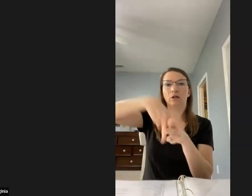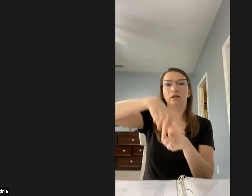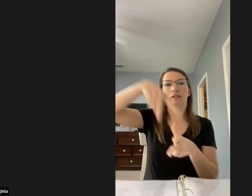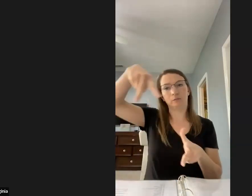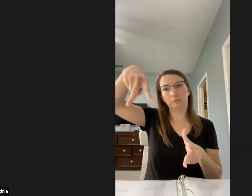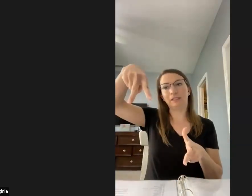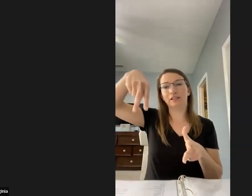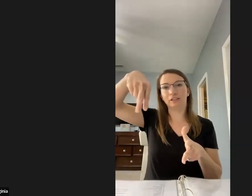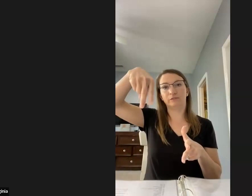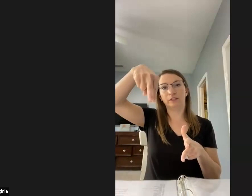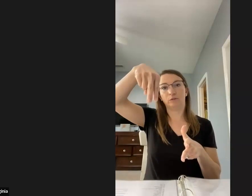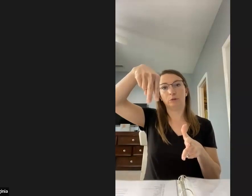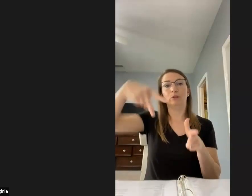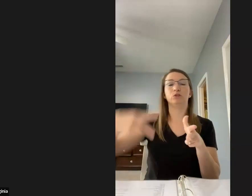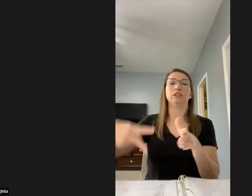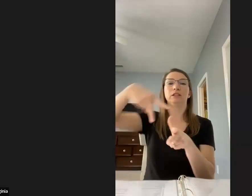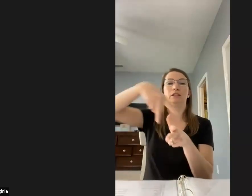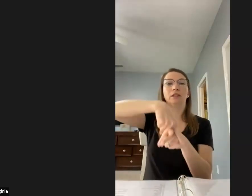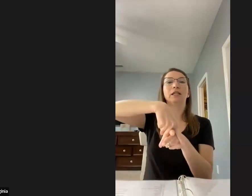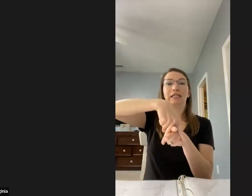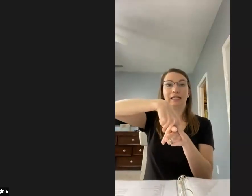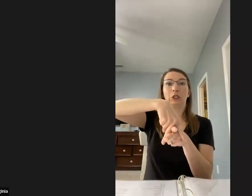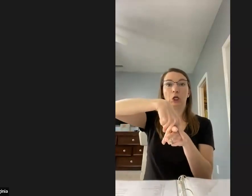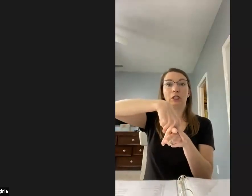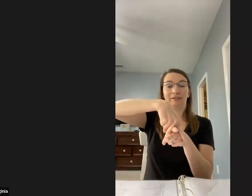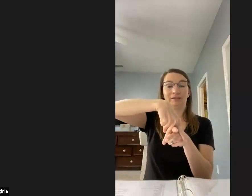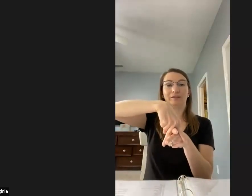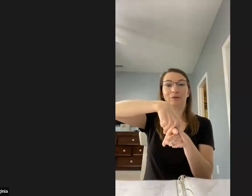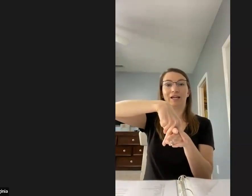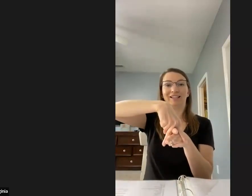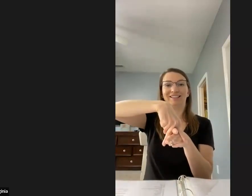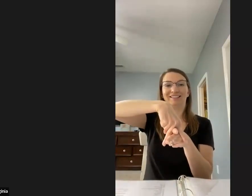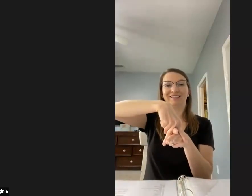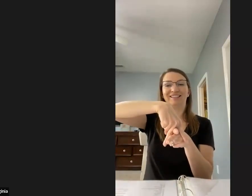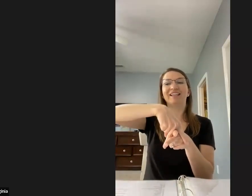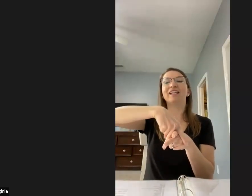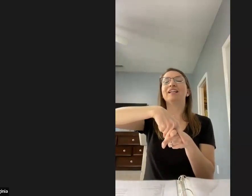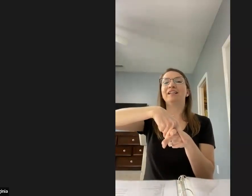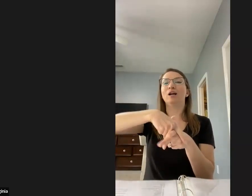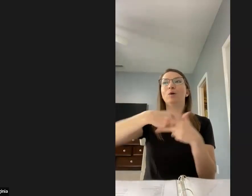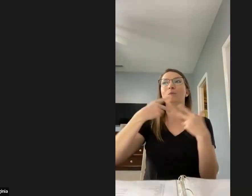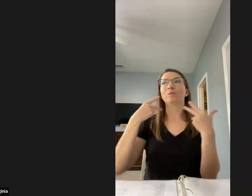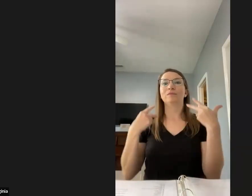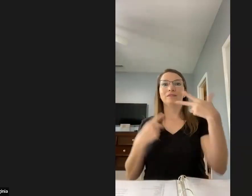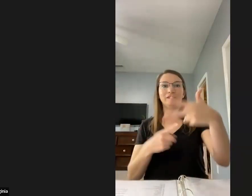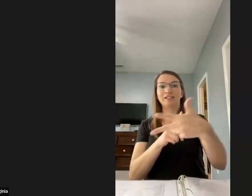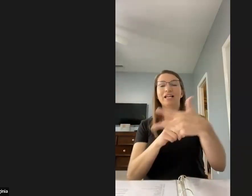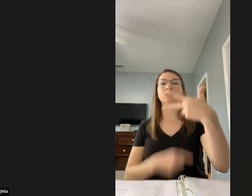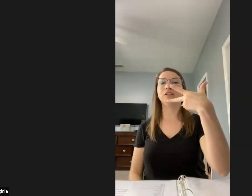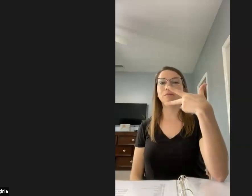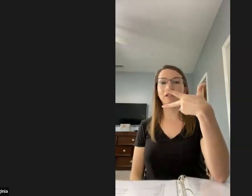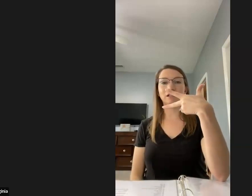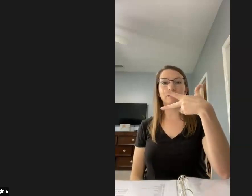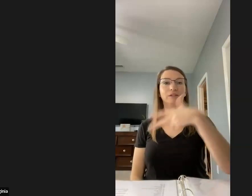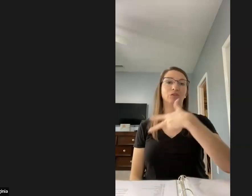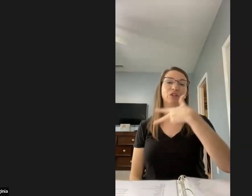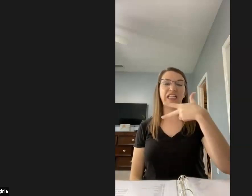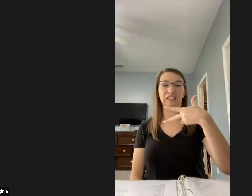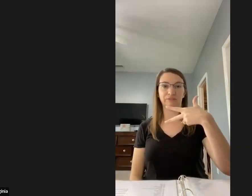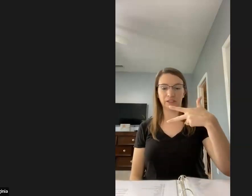on. This would be a classifier for a person getting on. Okay. Now, this actually can be a classifier for any